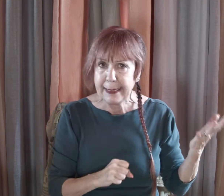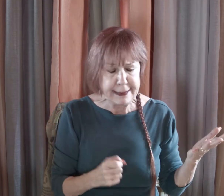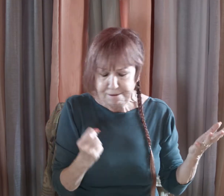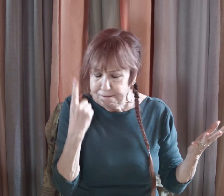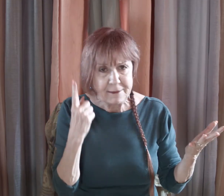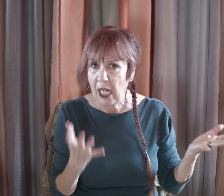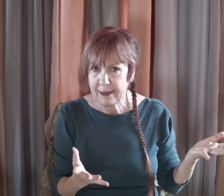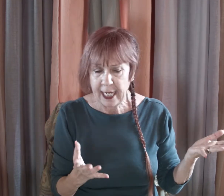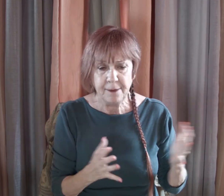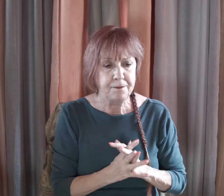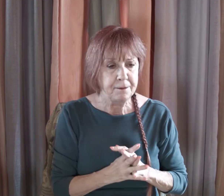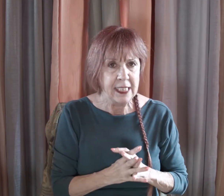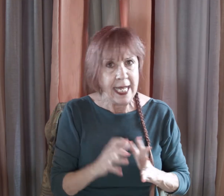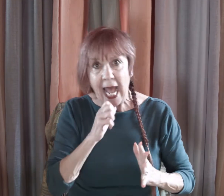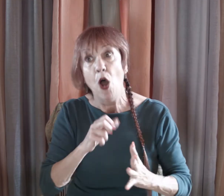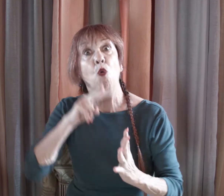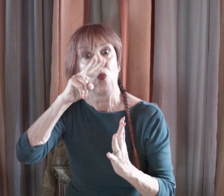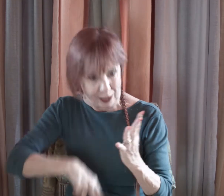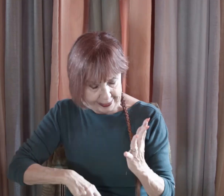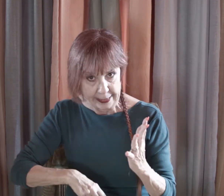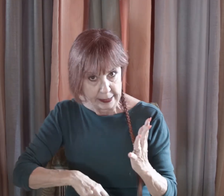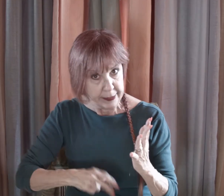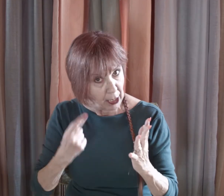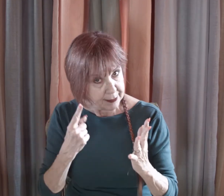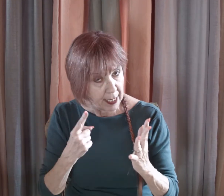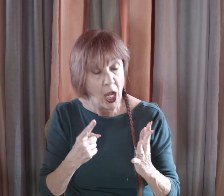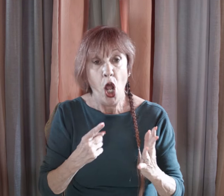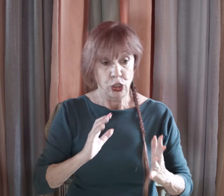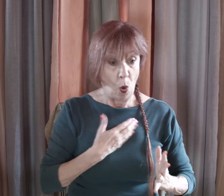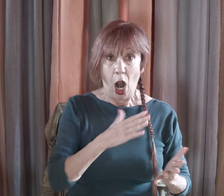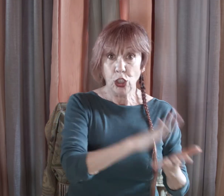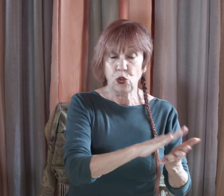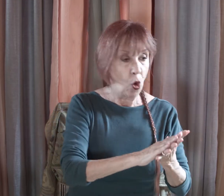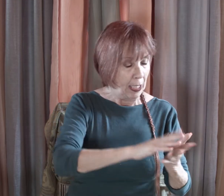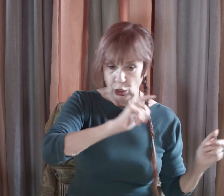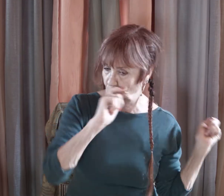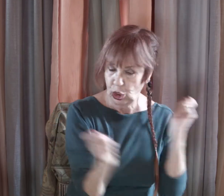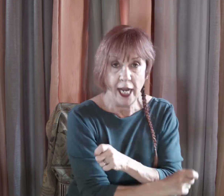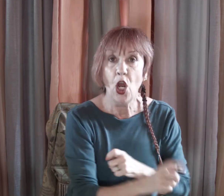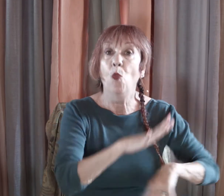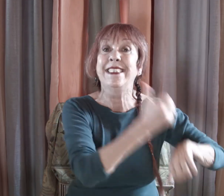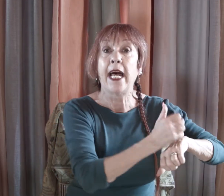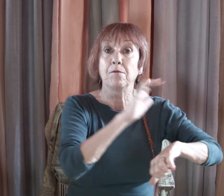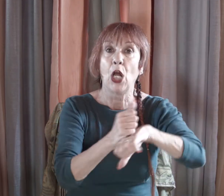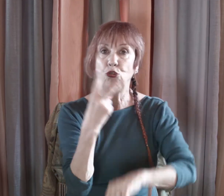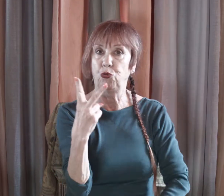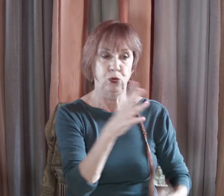word is games as opposed to reading. And so we reorganized our school. We made two schools. We made a school for the